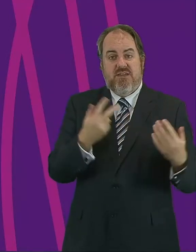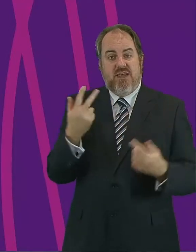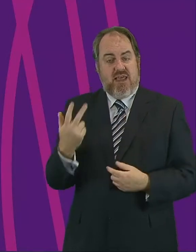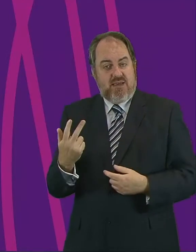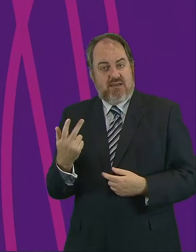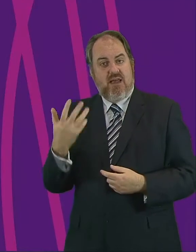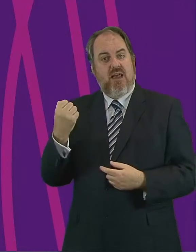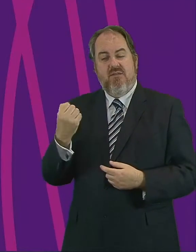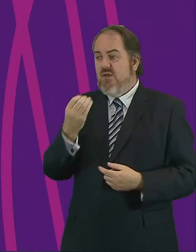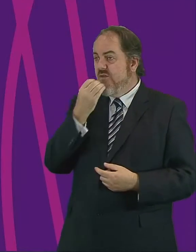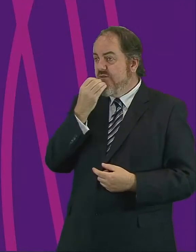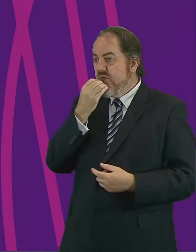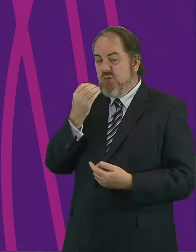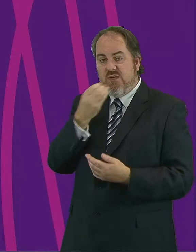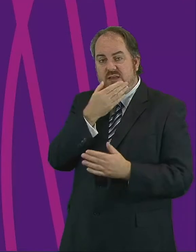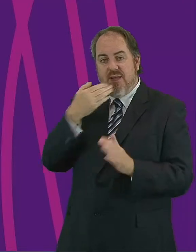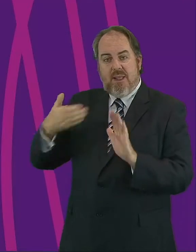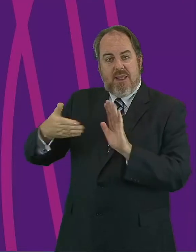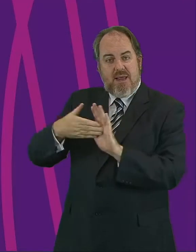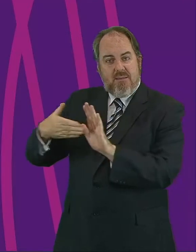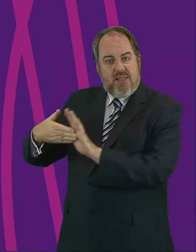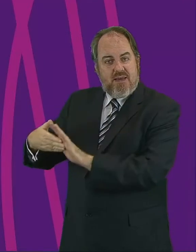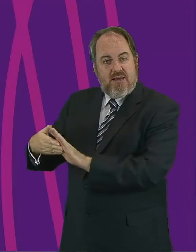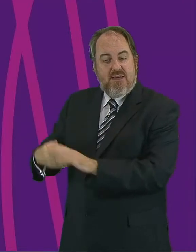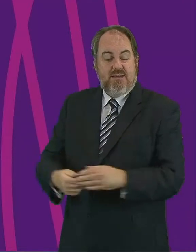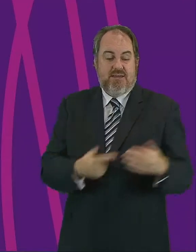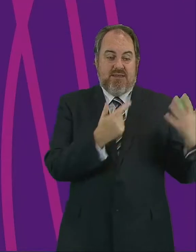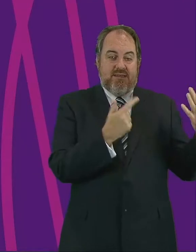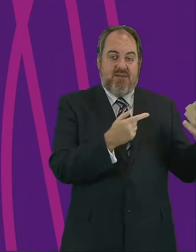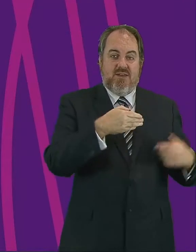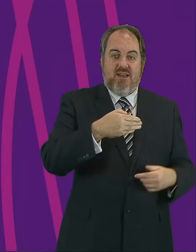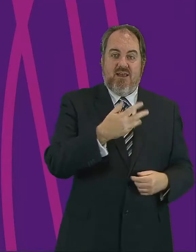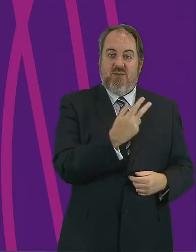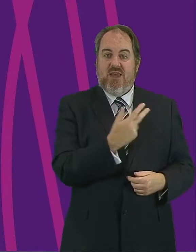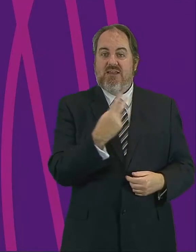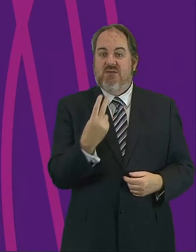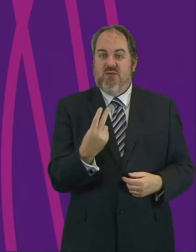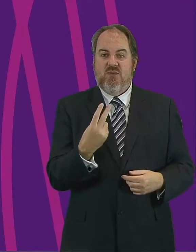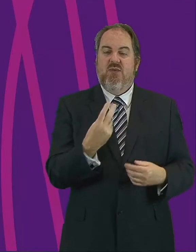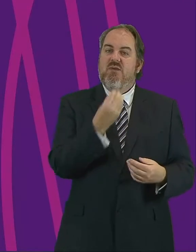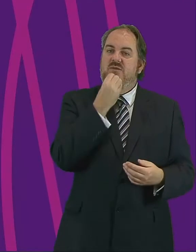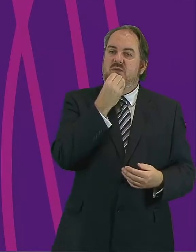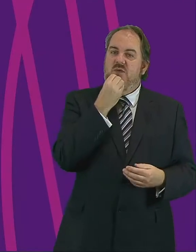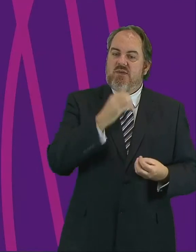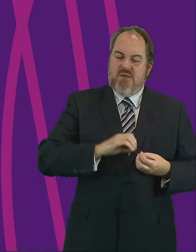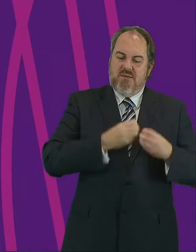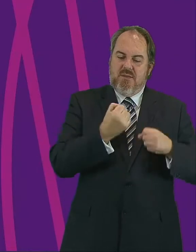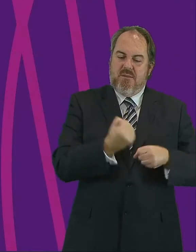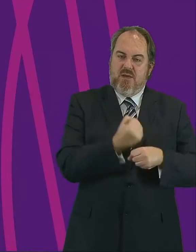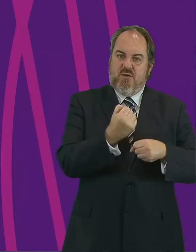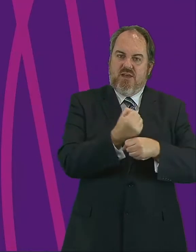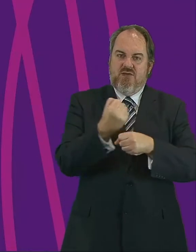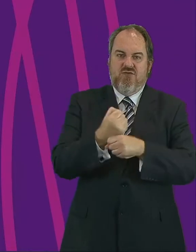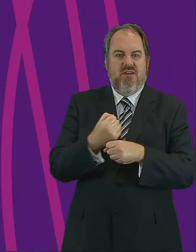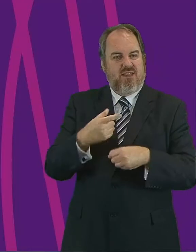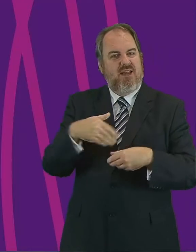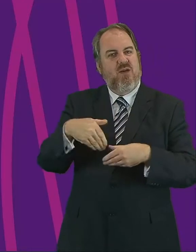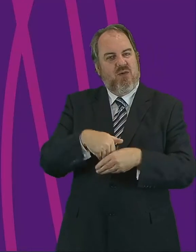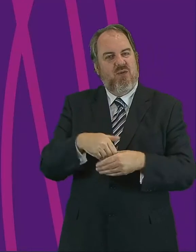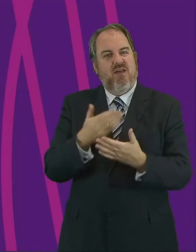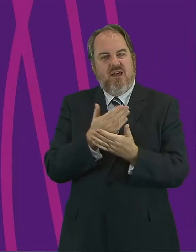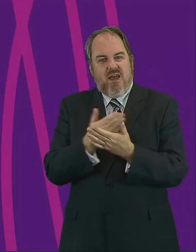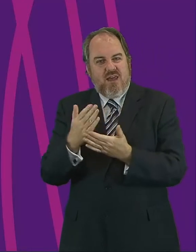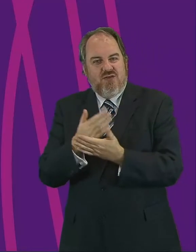concerning food labelling. On pages 79 to 82, there is a case study on food manufacturing, which covers food hygiene,